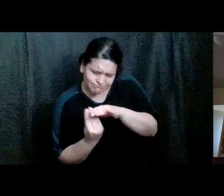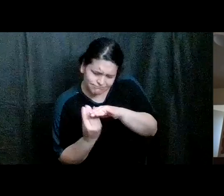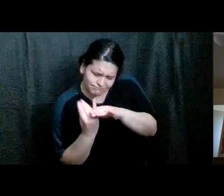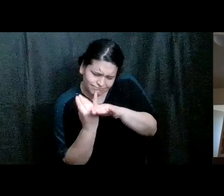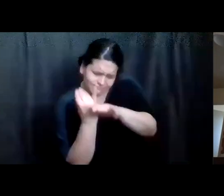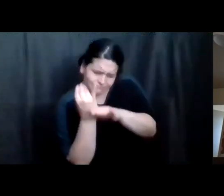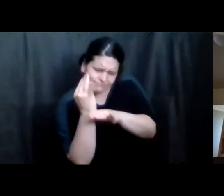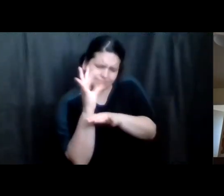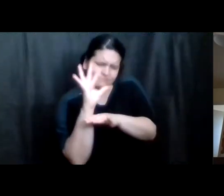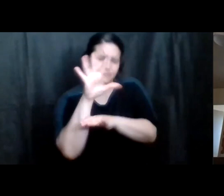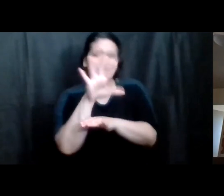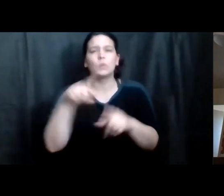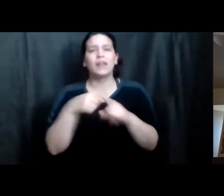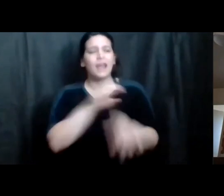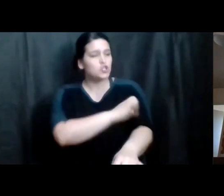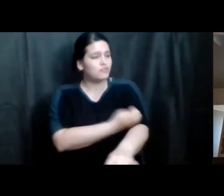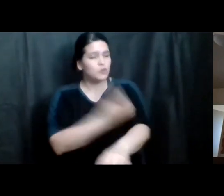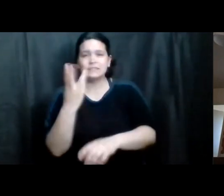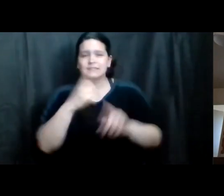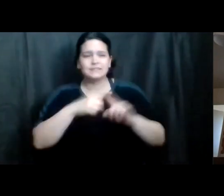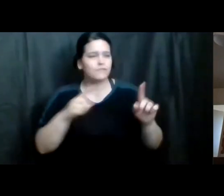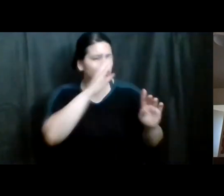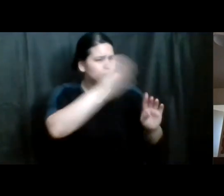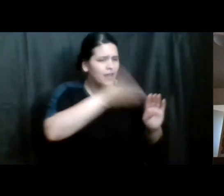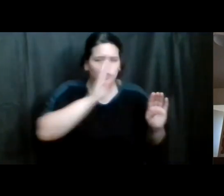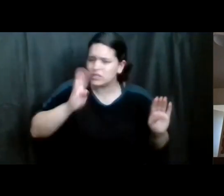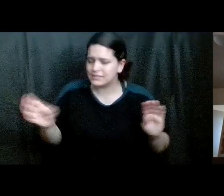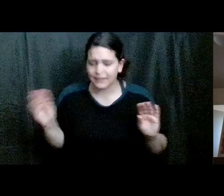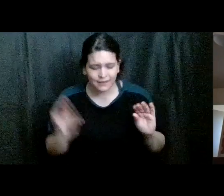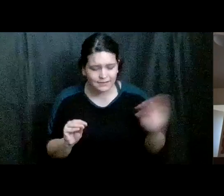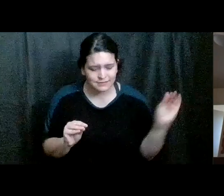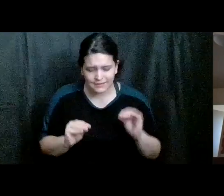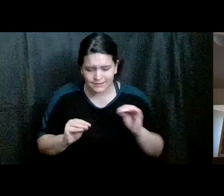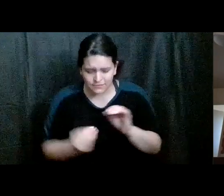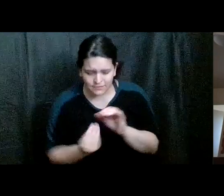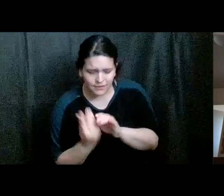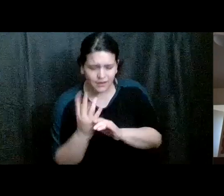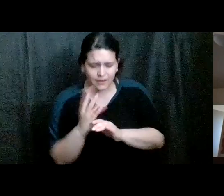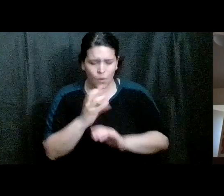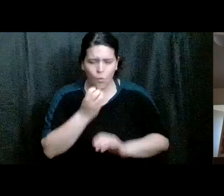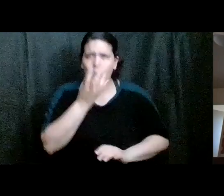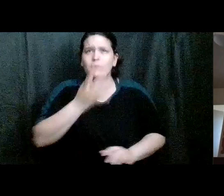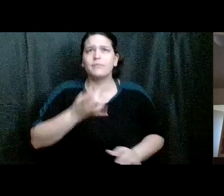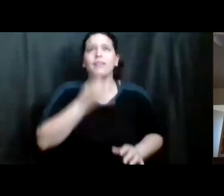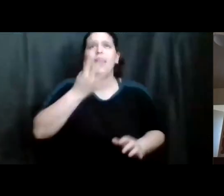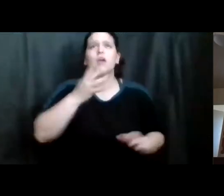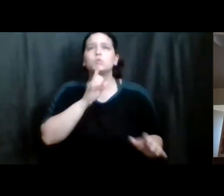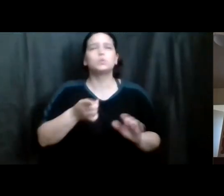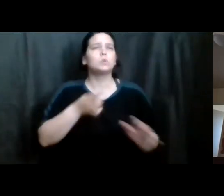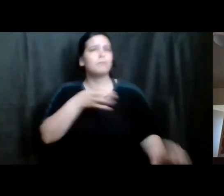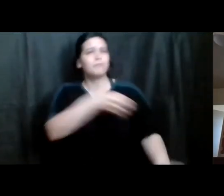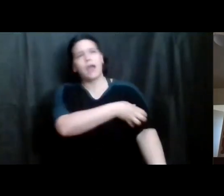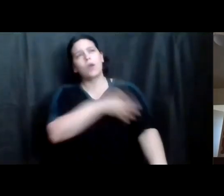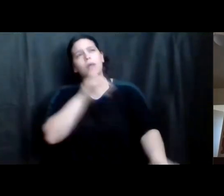energy from six directions kissed your emergence into warmth and light. True power are these absolute laws